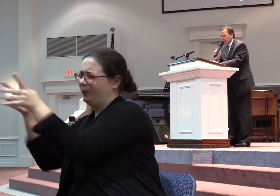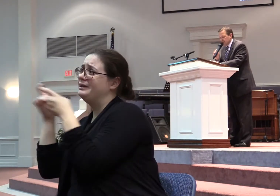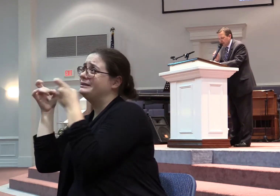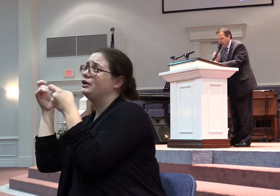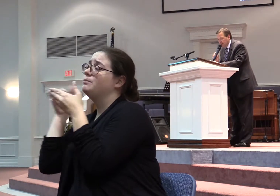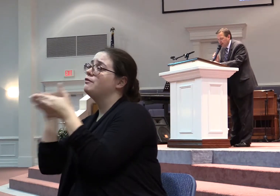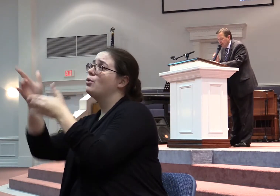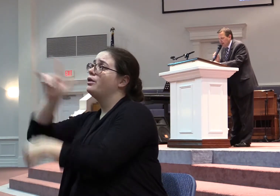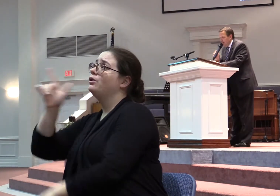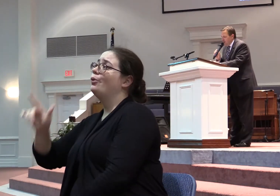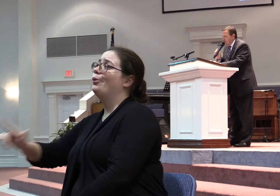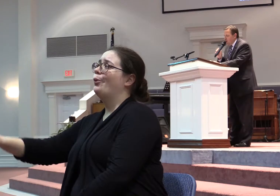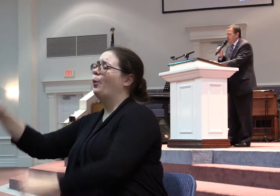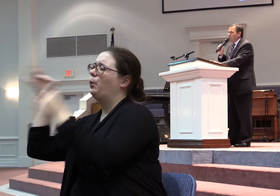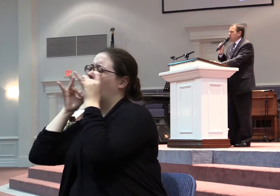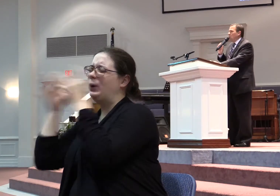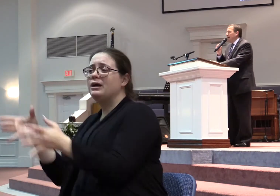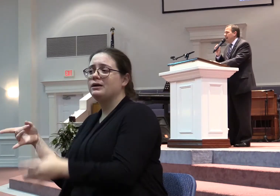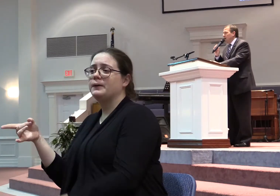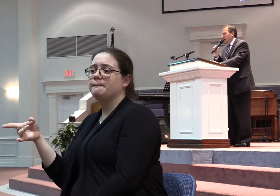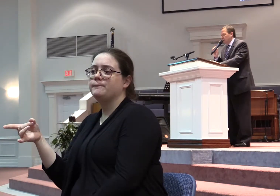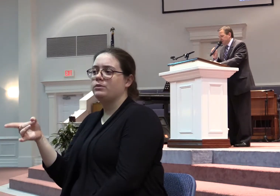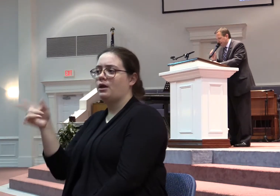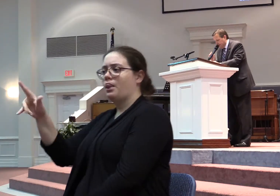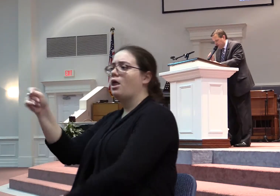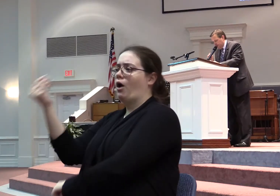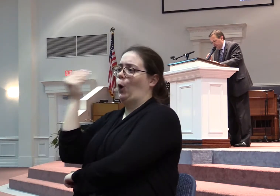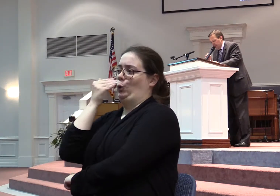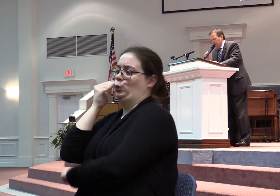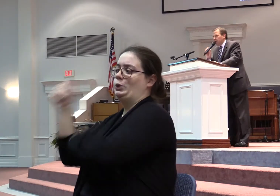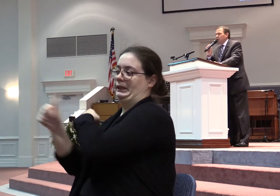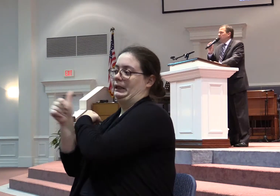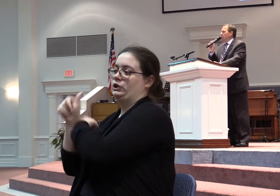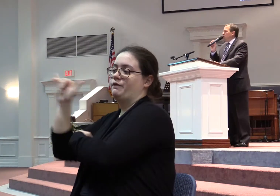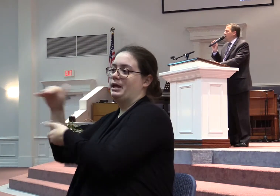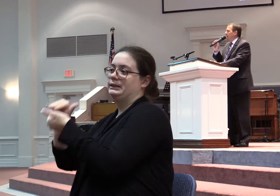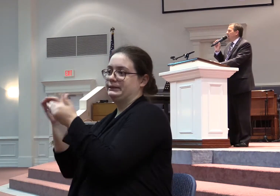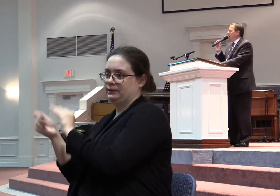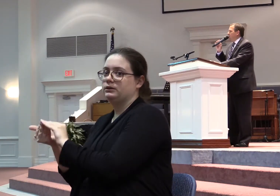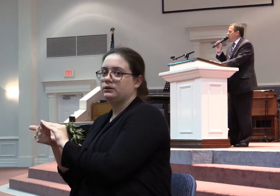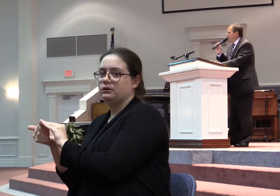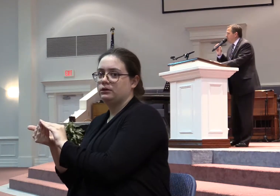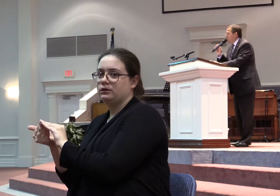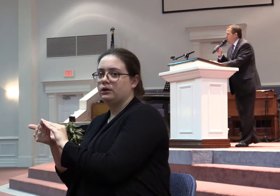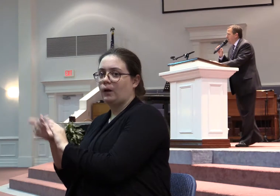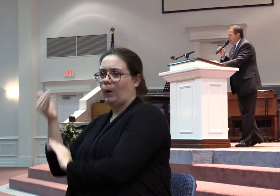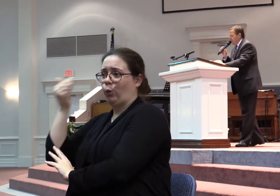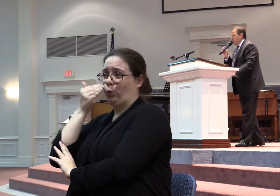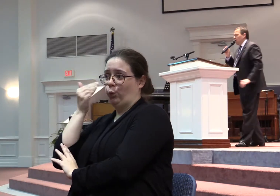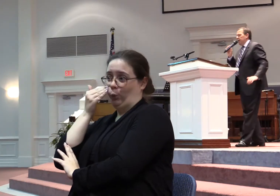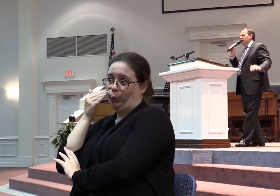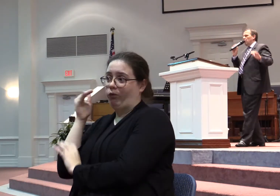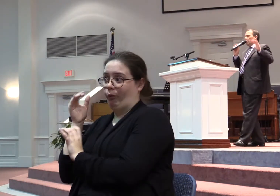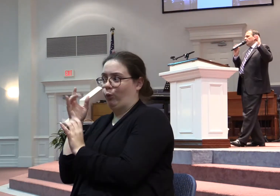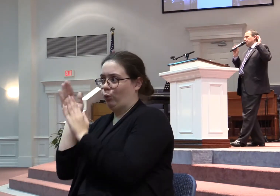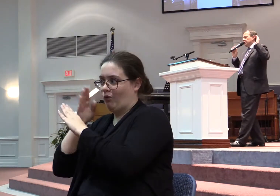Lord exceedingly. Even though he was aware of the danger, even though he was aware of the pitfall, even